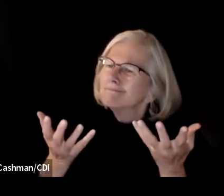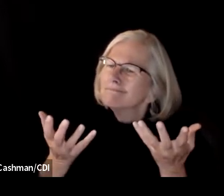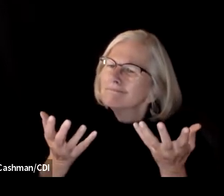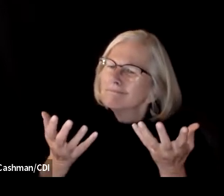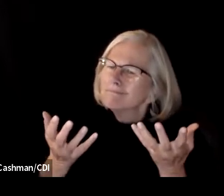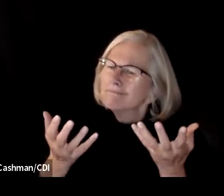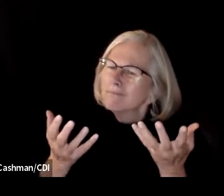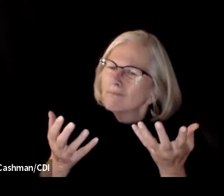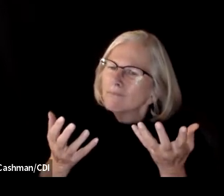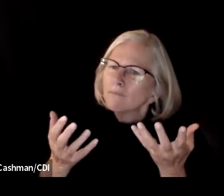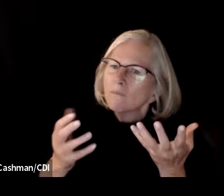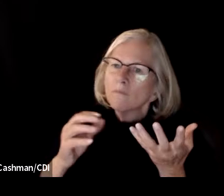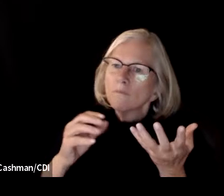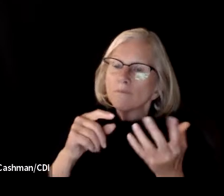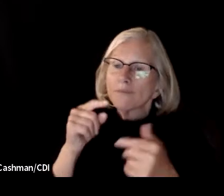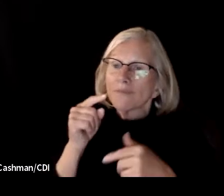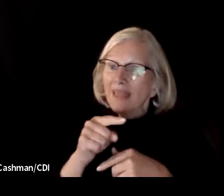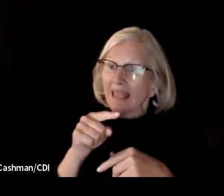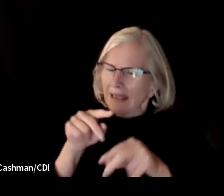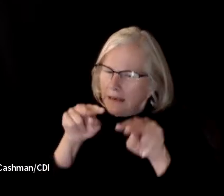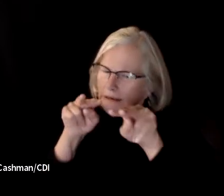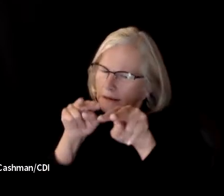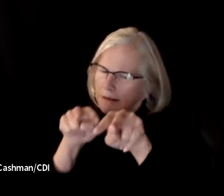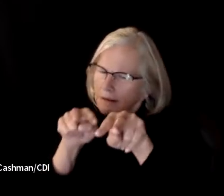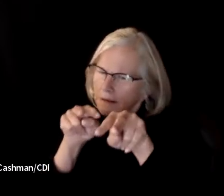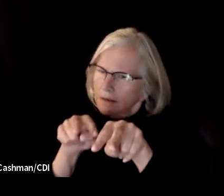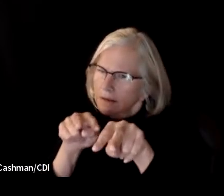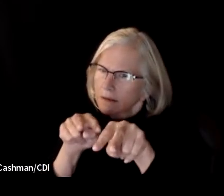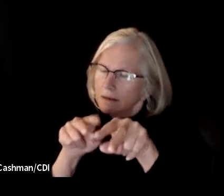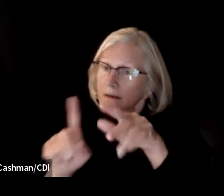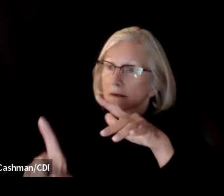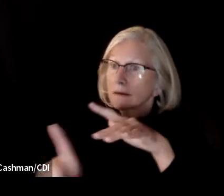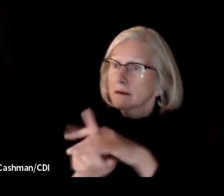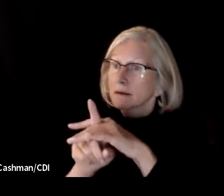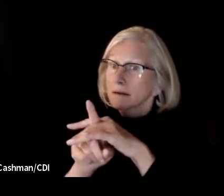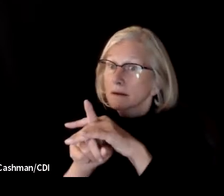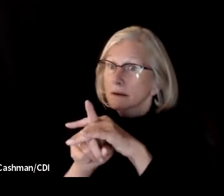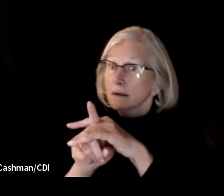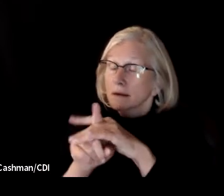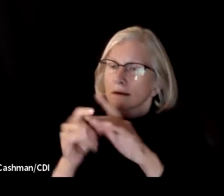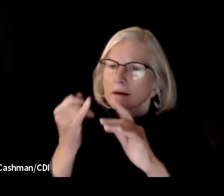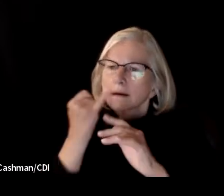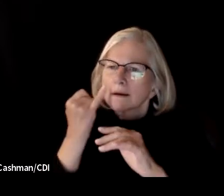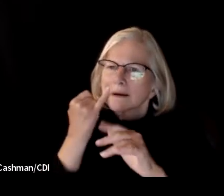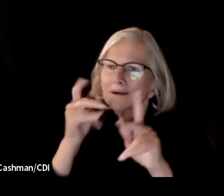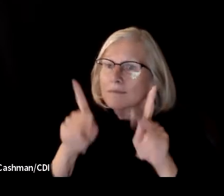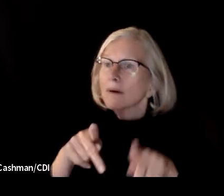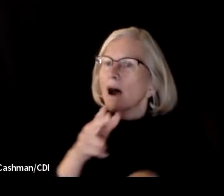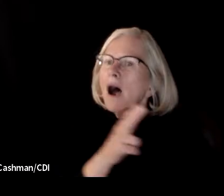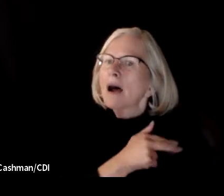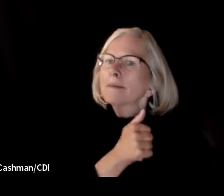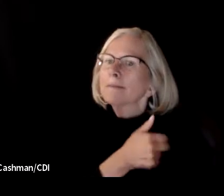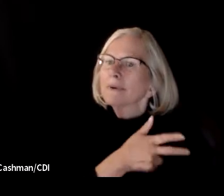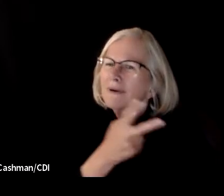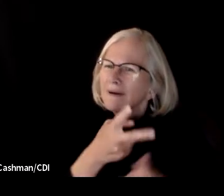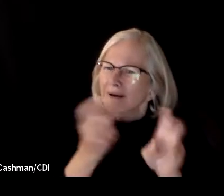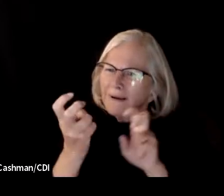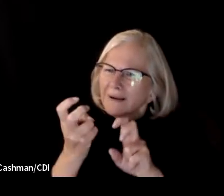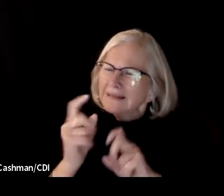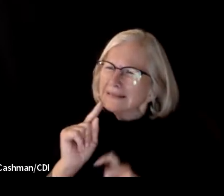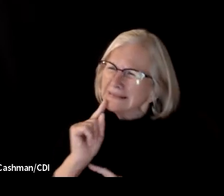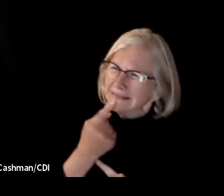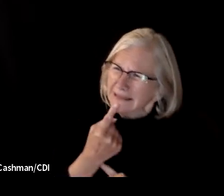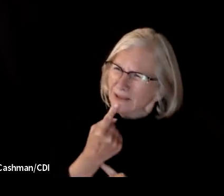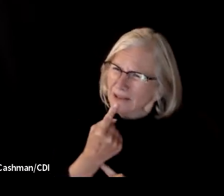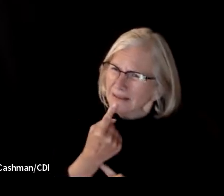tracking breakthrough cases in which someone is hospitalized. So they're tracking evidence of